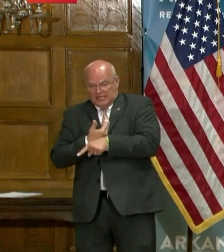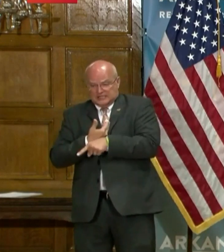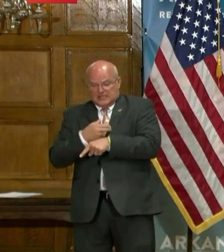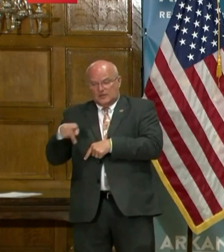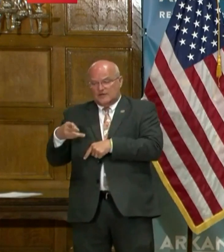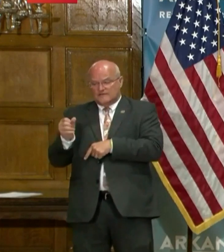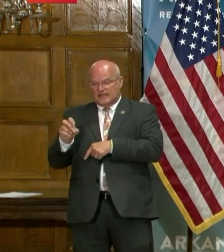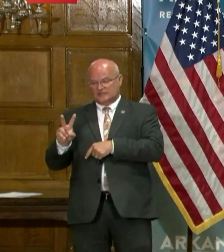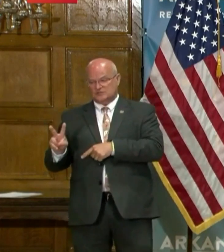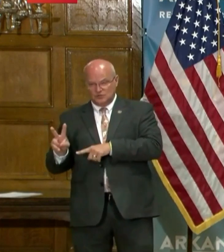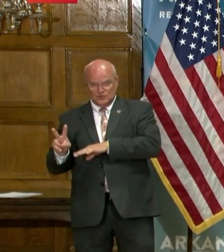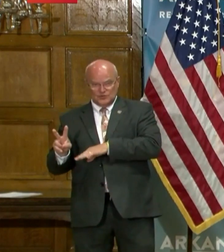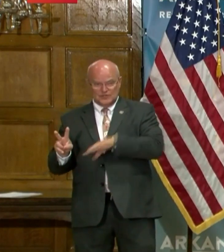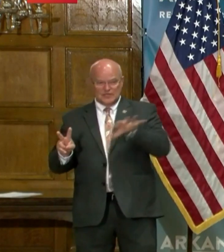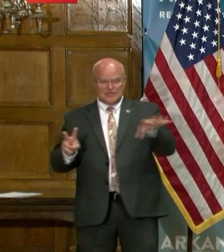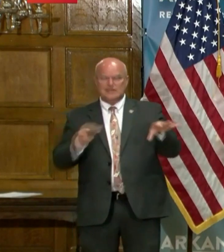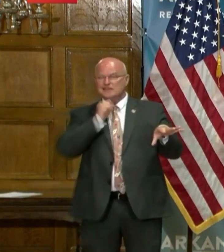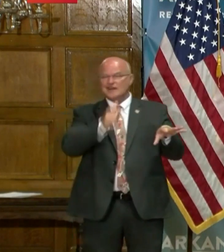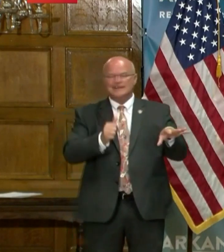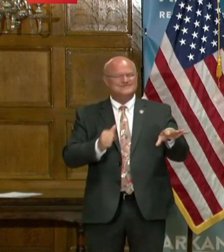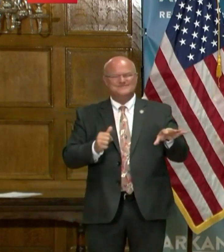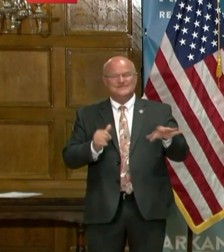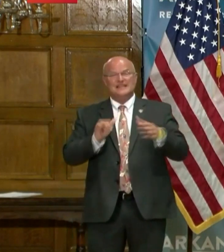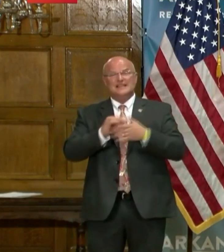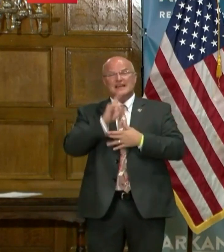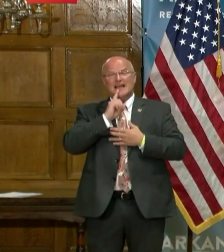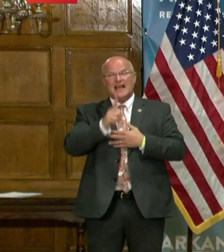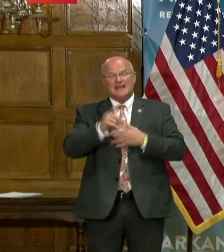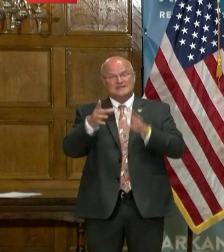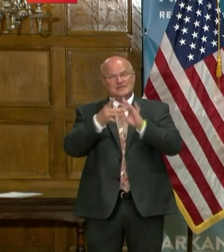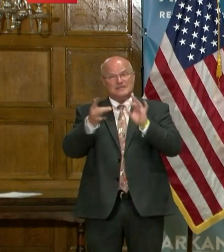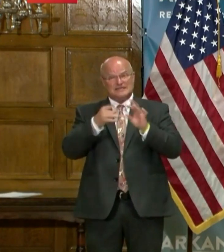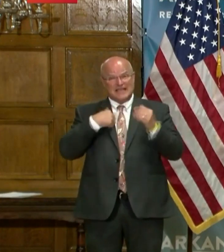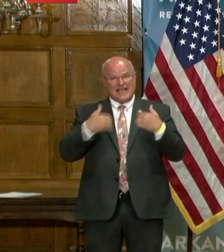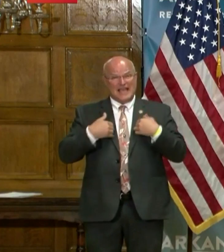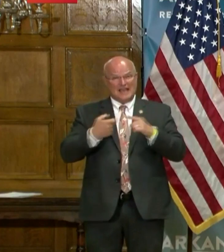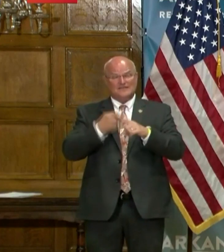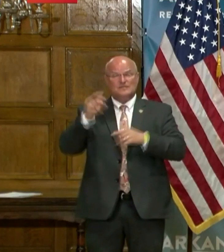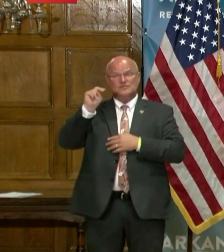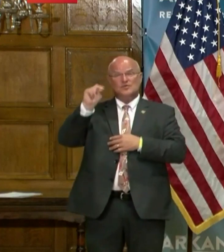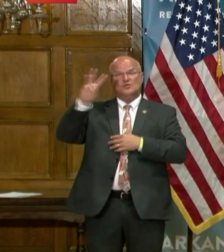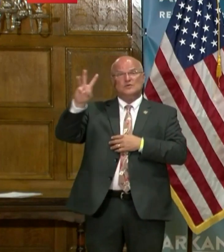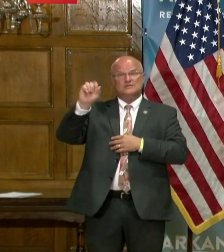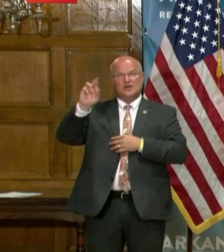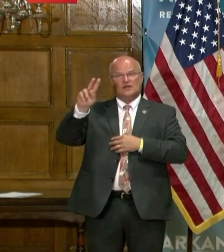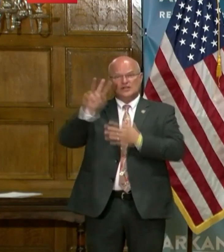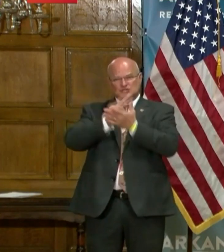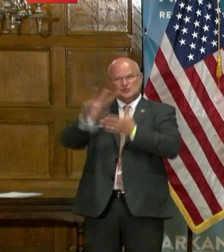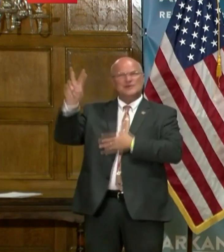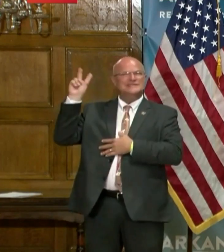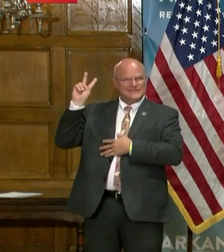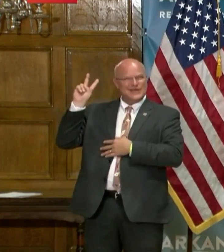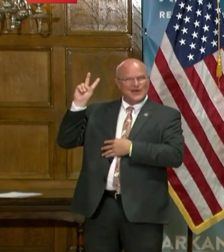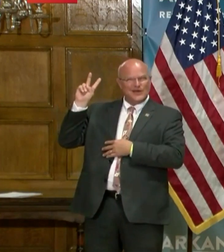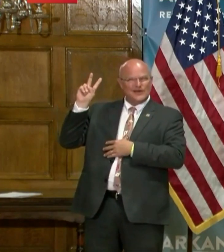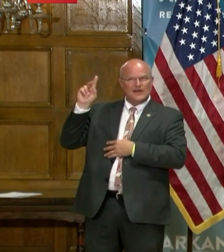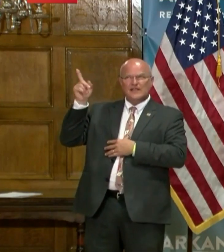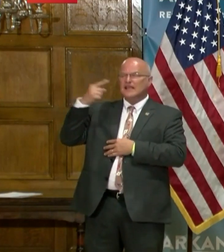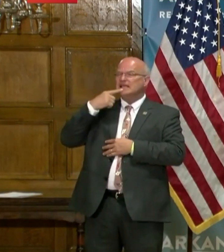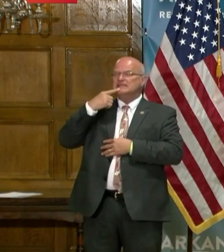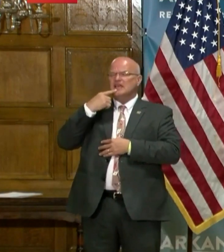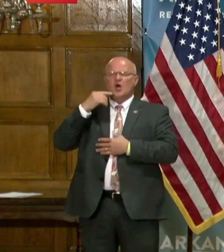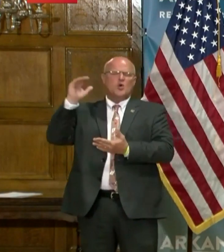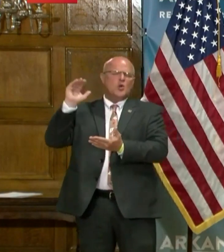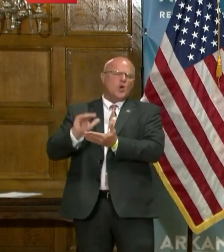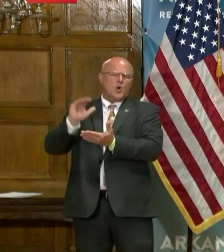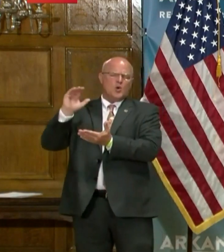us go to phase 2? Well, that was actually the message I had from Northwest Arkansas 2 weeks ago. They all said,